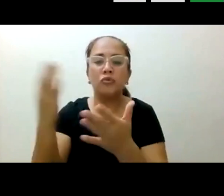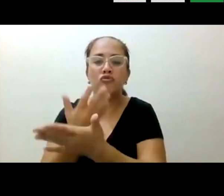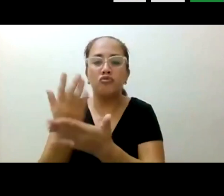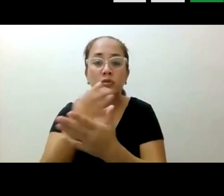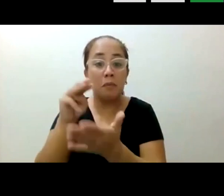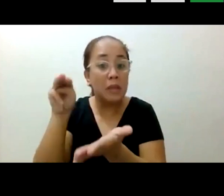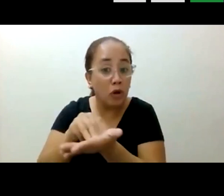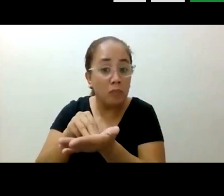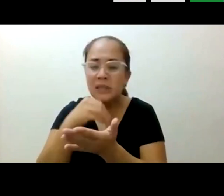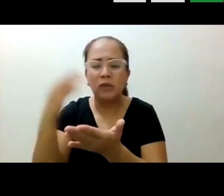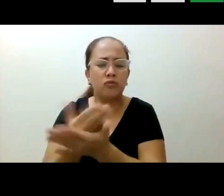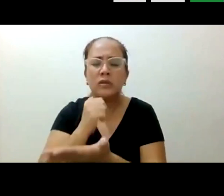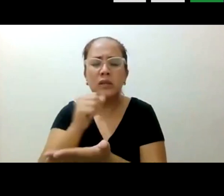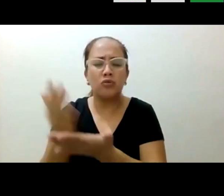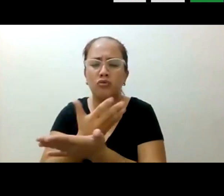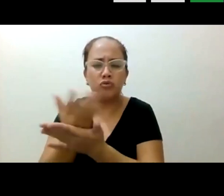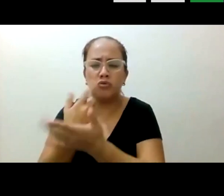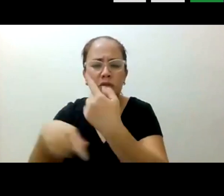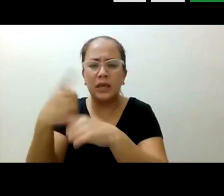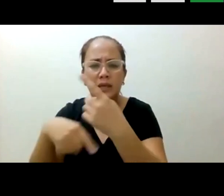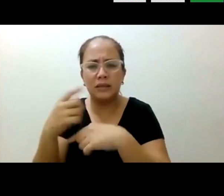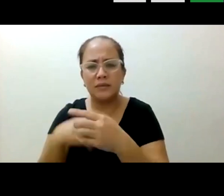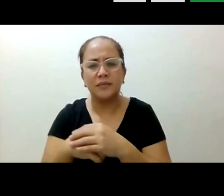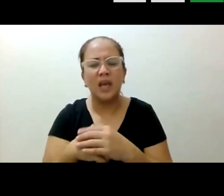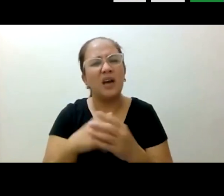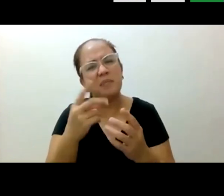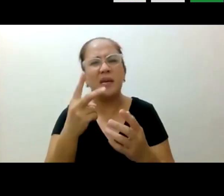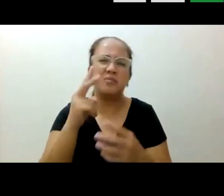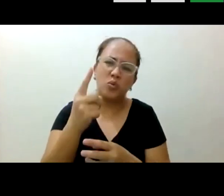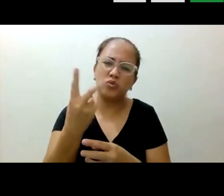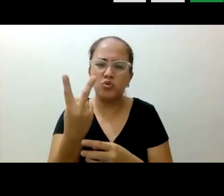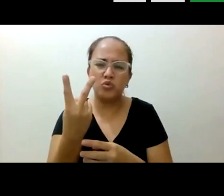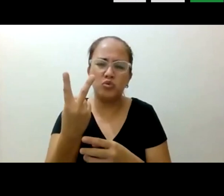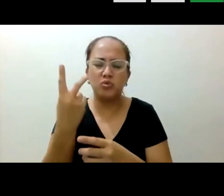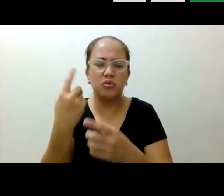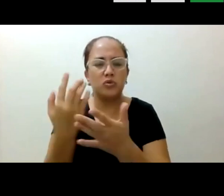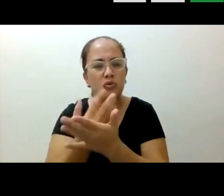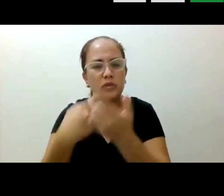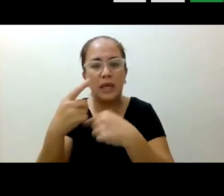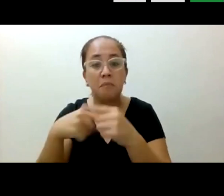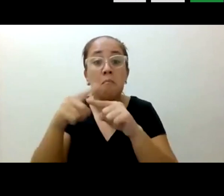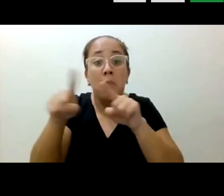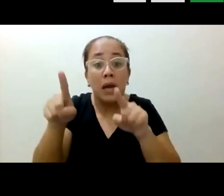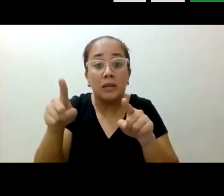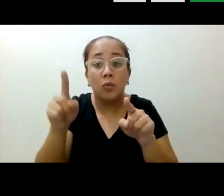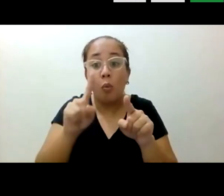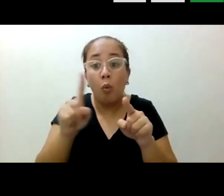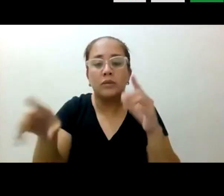But on the test, there'll be a couple of new signs. But I'll add some more questions.